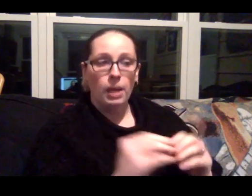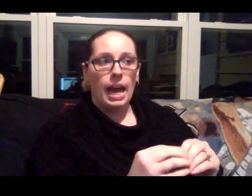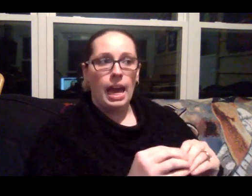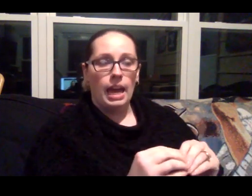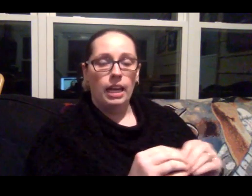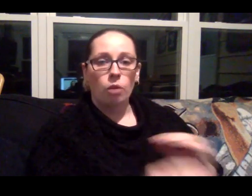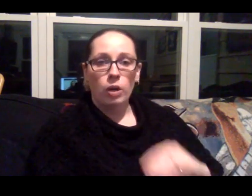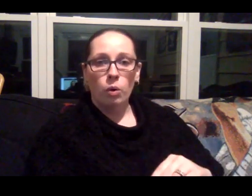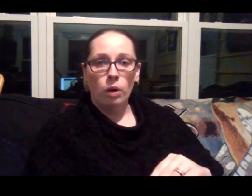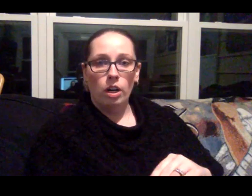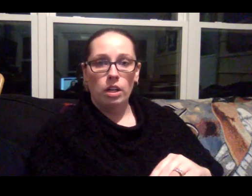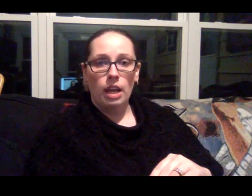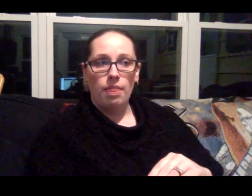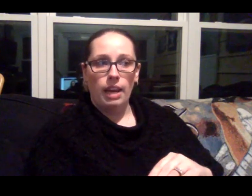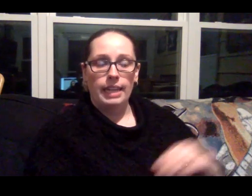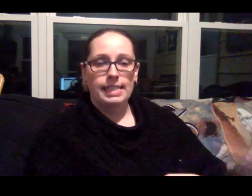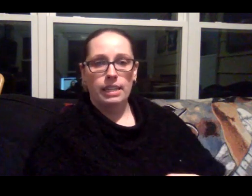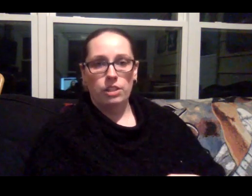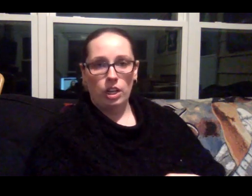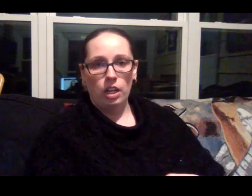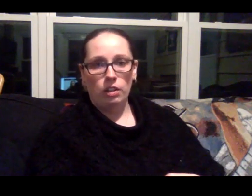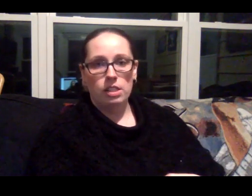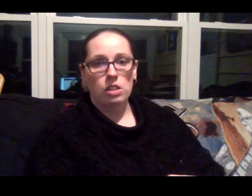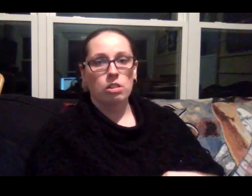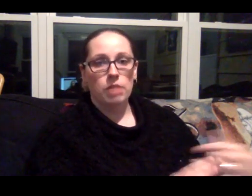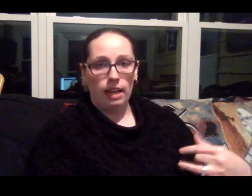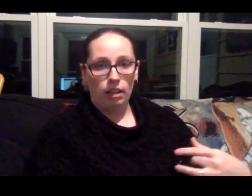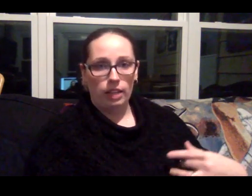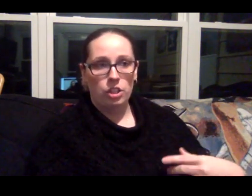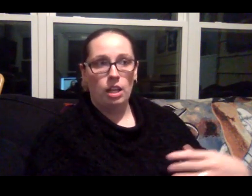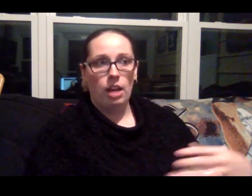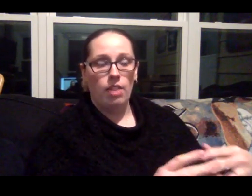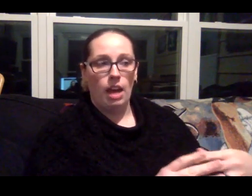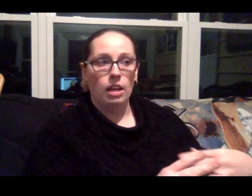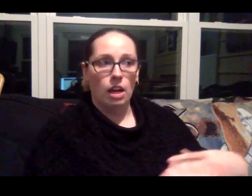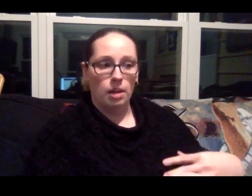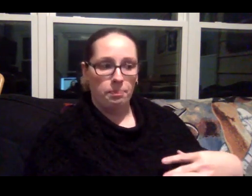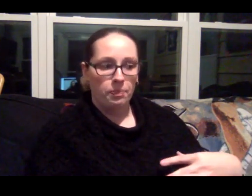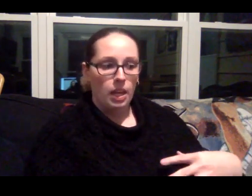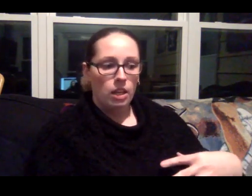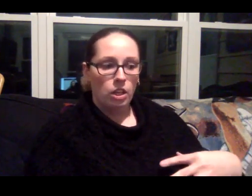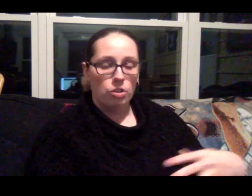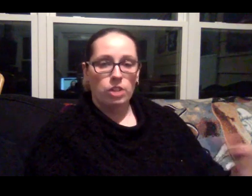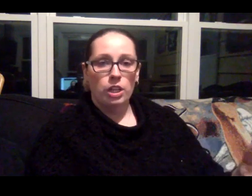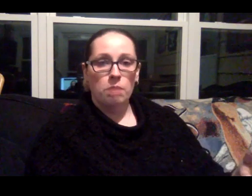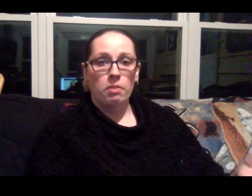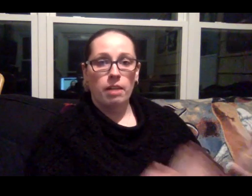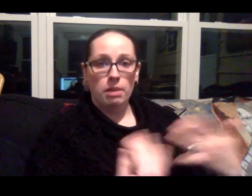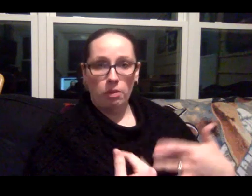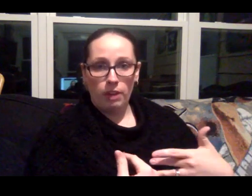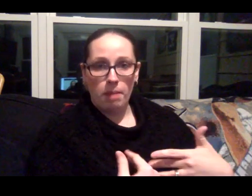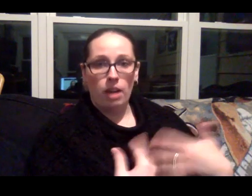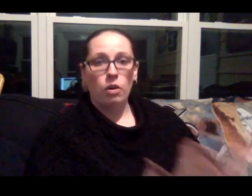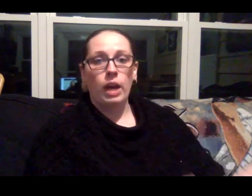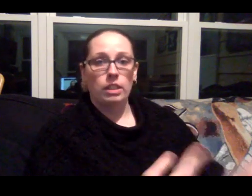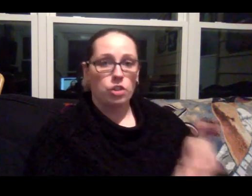and it'll record. And then I can send it to her because it's also data collection. And then, you know, then she could provide me